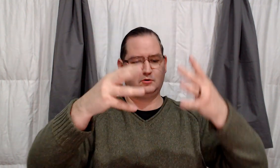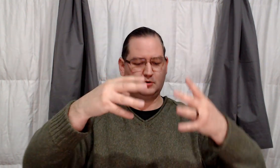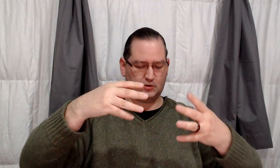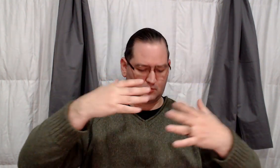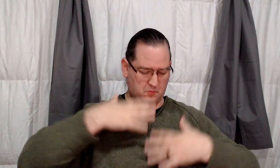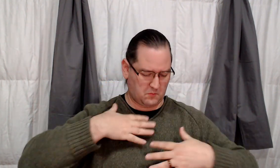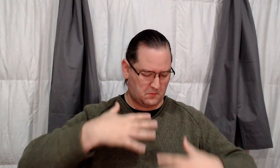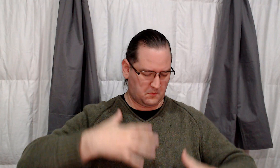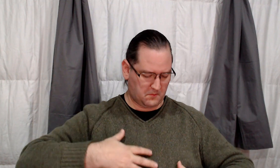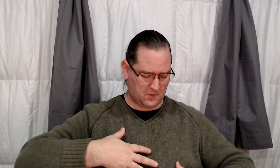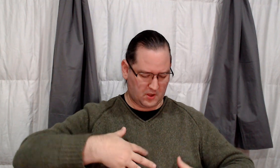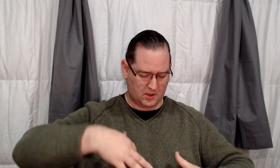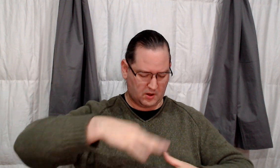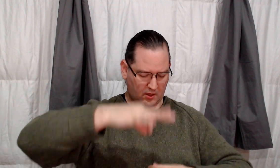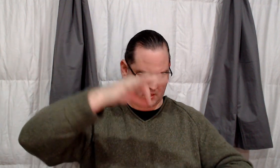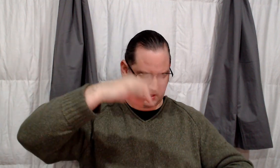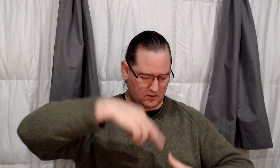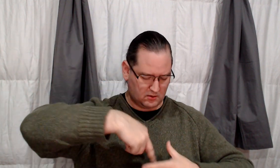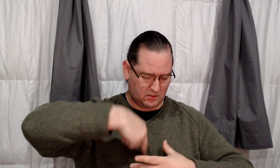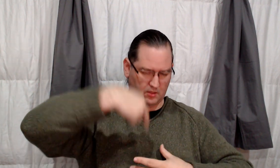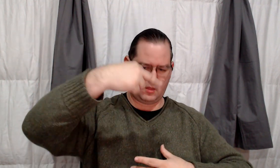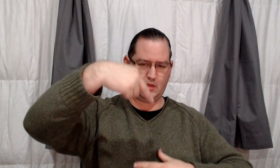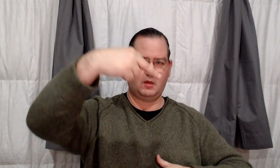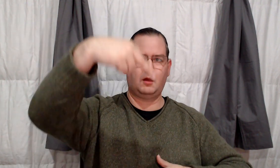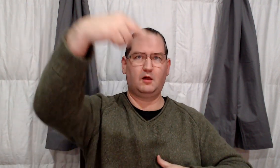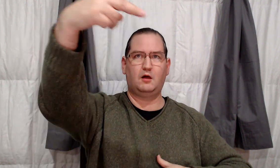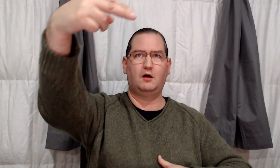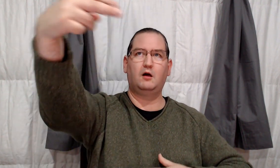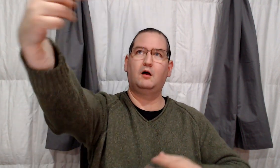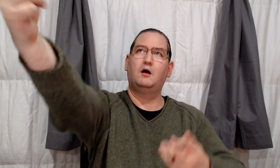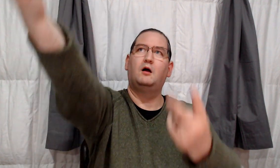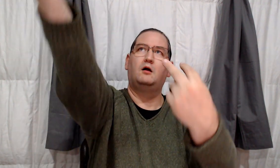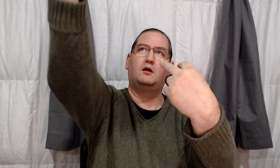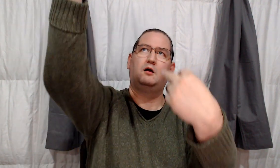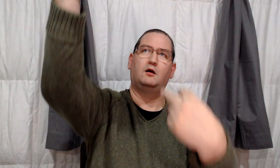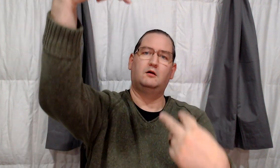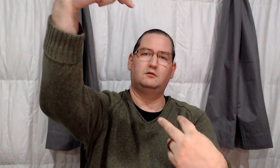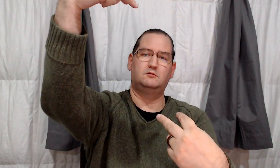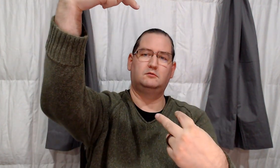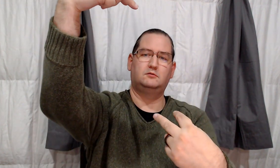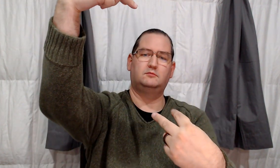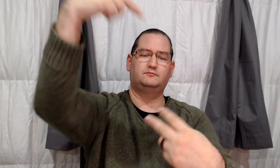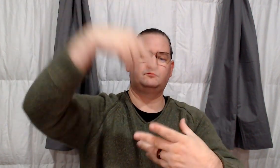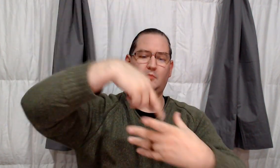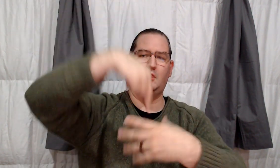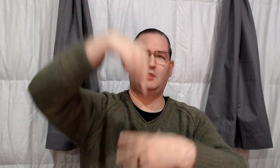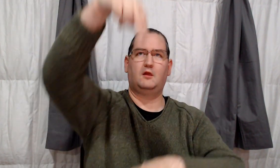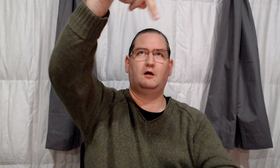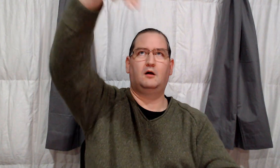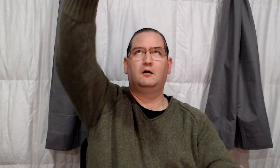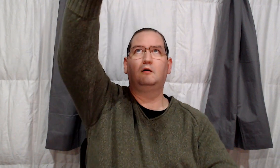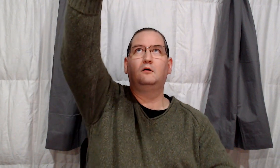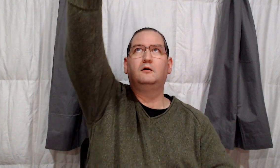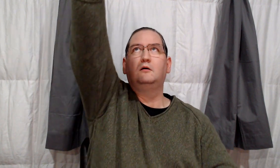is. Imagine drifting up out of your body and drifting away from your body just for a while.